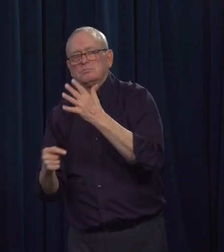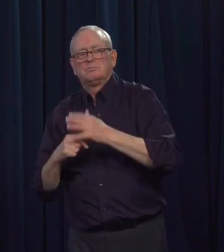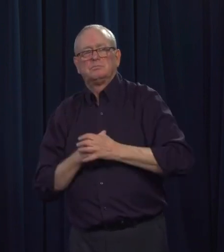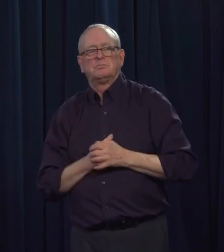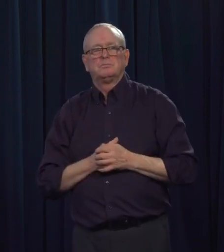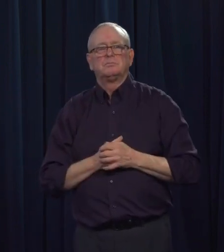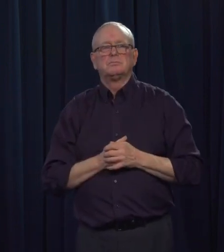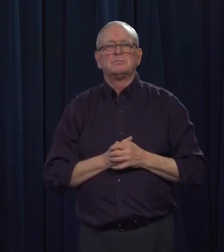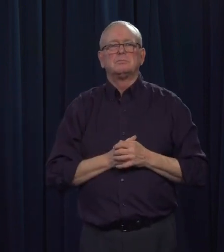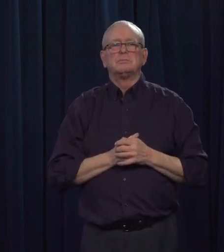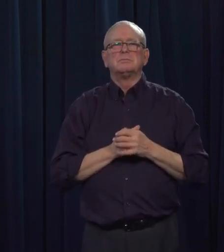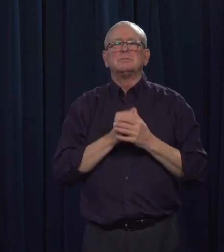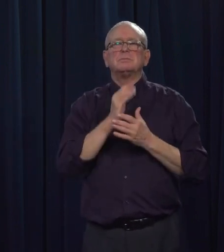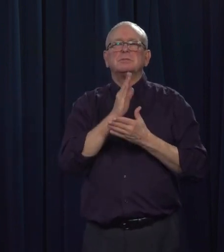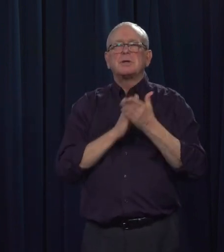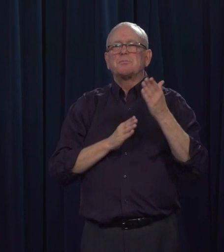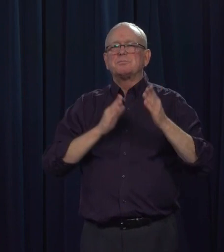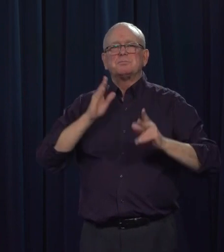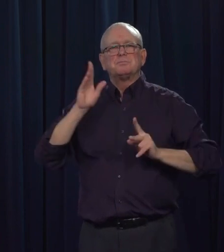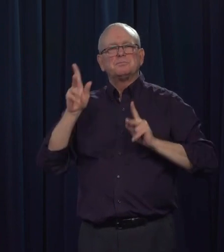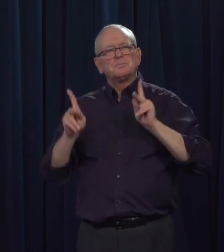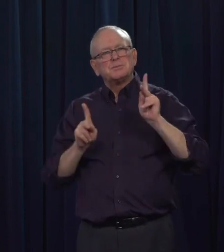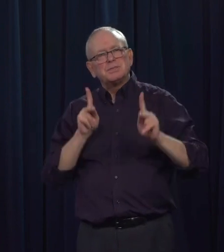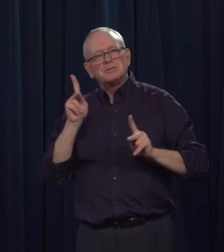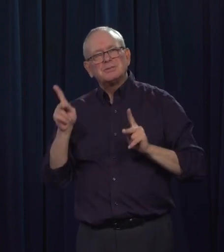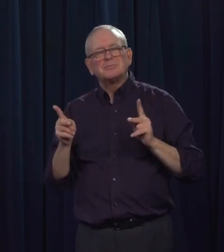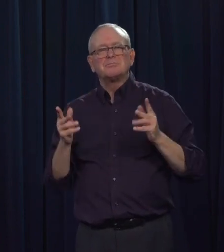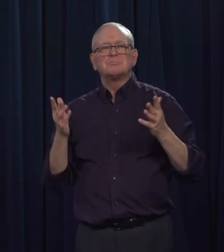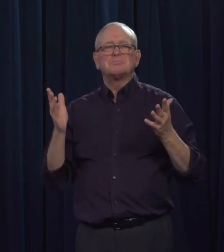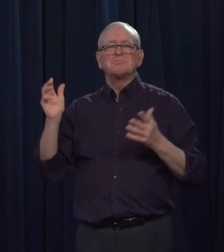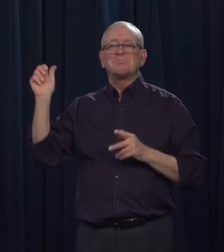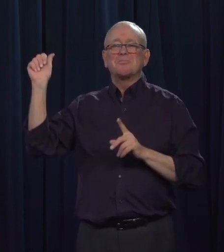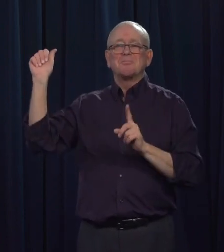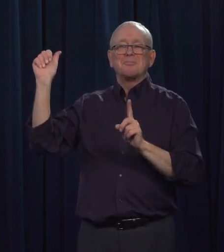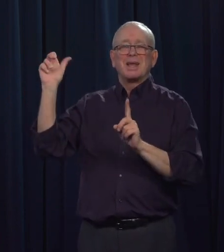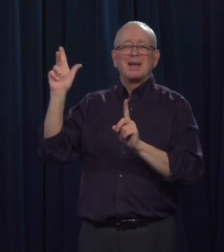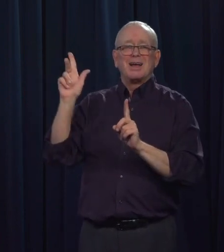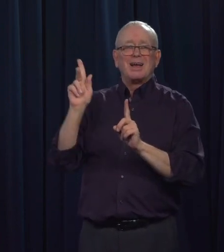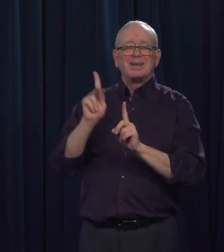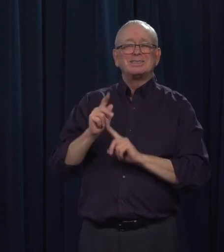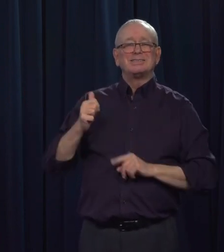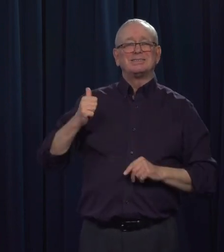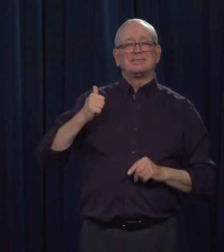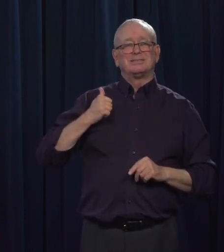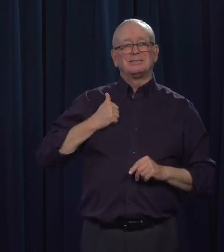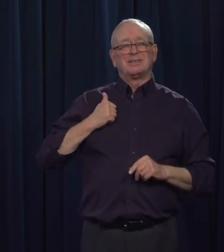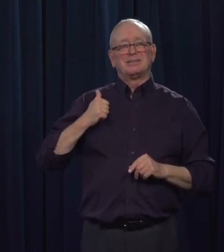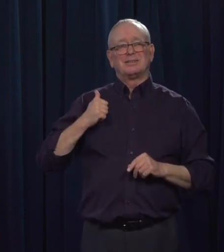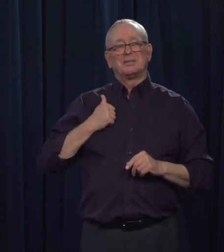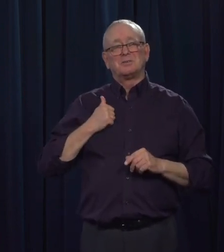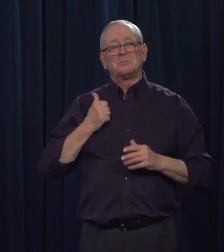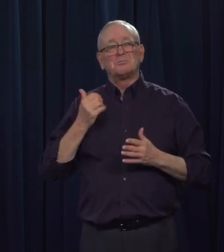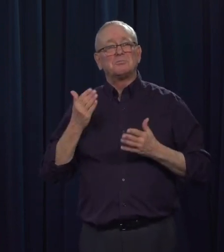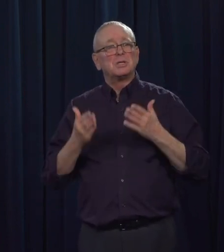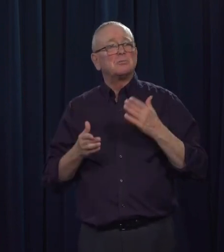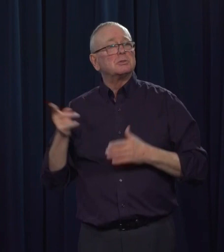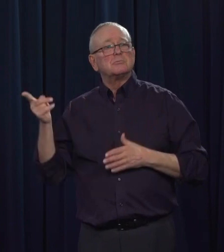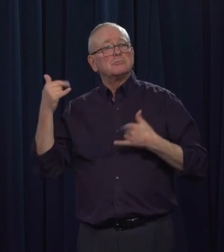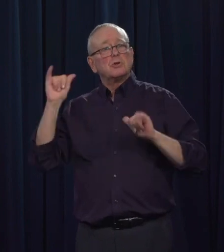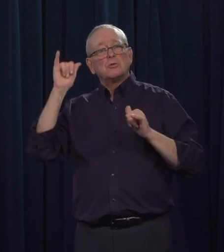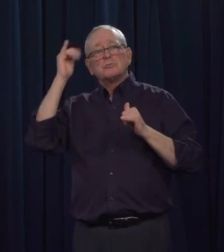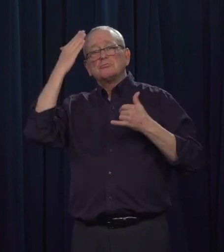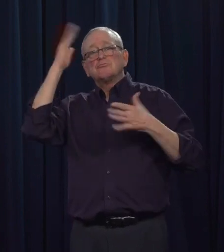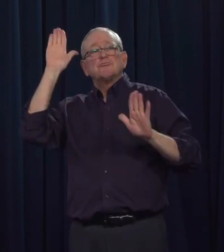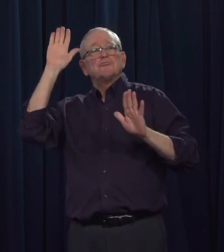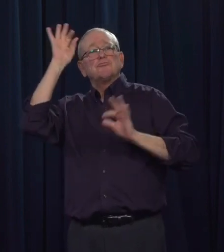and again, maybe it's a lack of awareness. Those are all the things we're trying to figure out. But as soon as they return, then going out and shopping